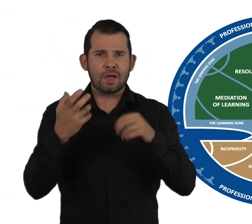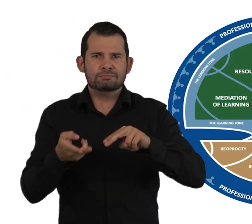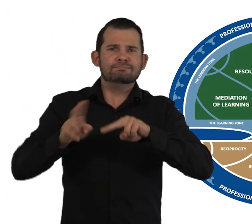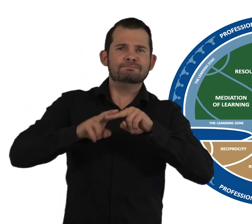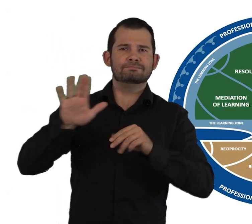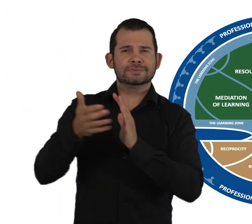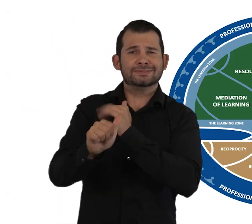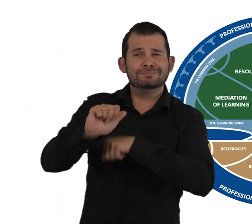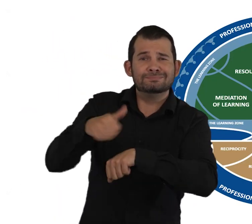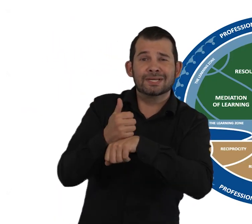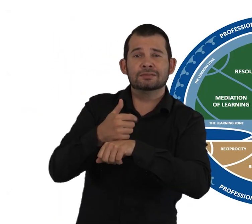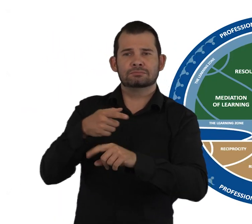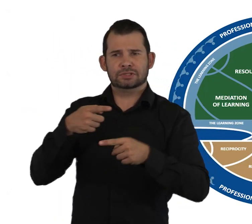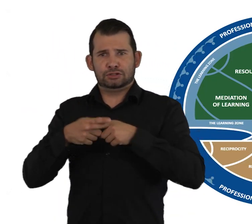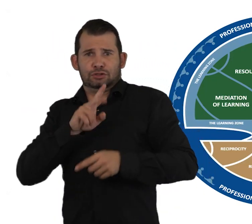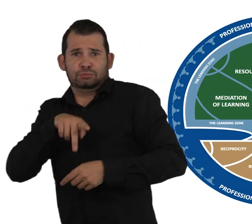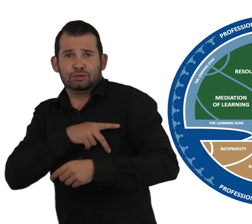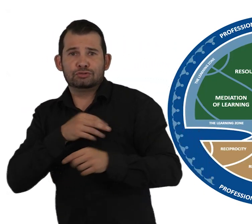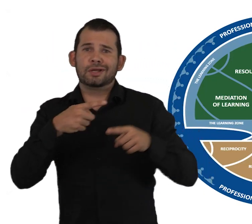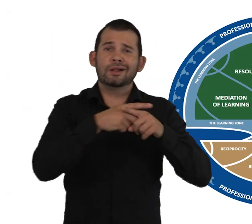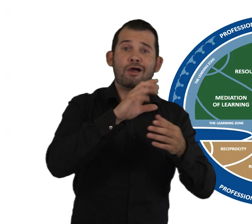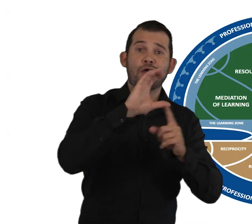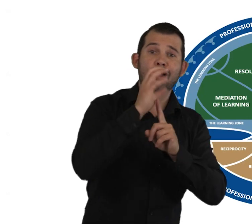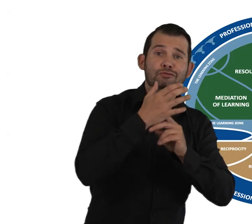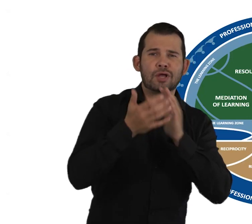skill-based, interpersonal, and intercultural competencies.